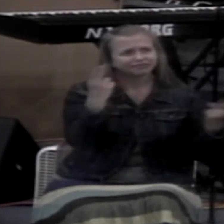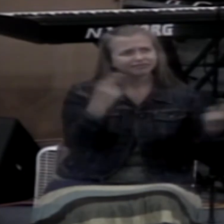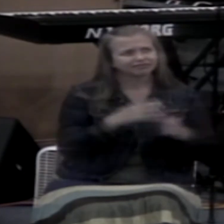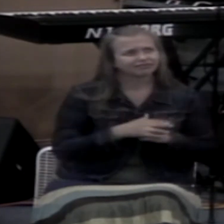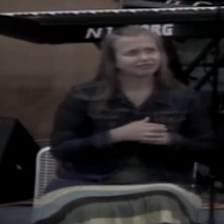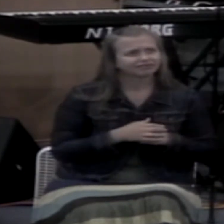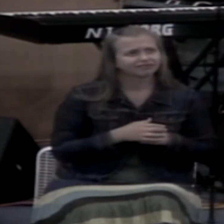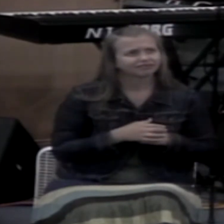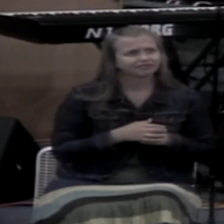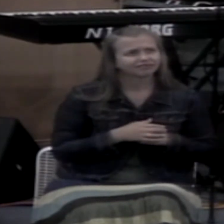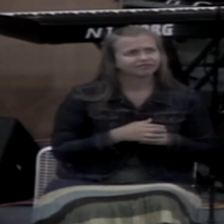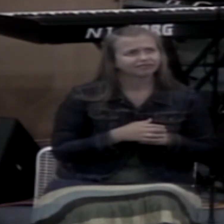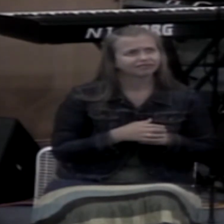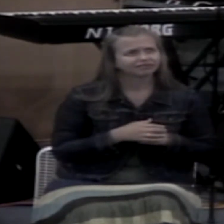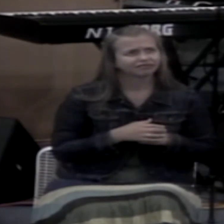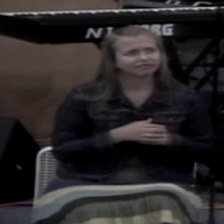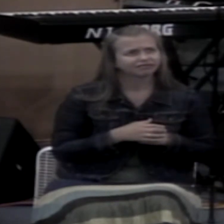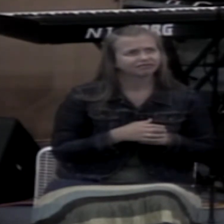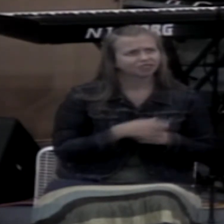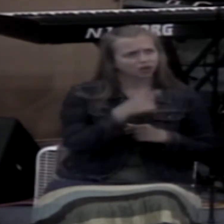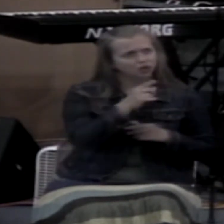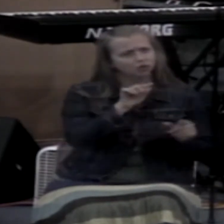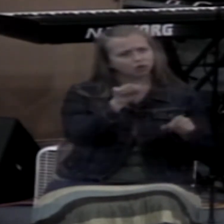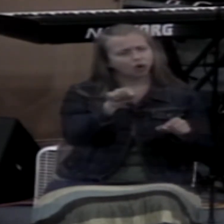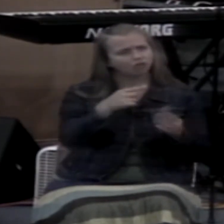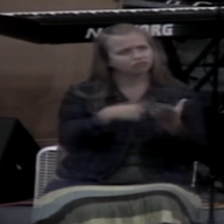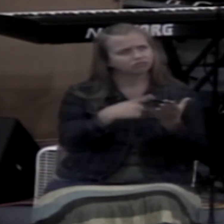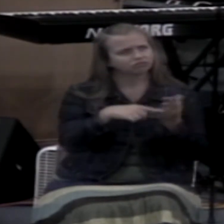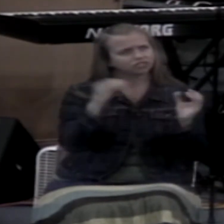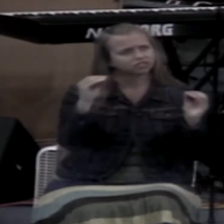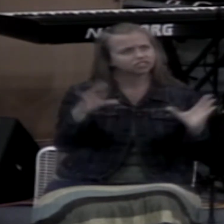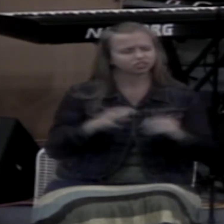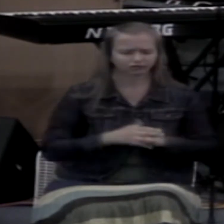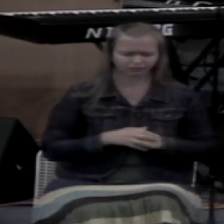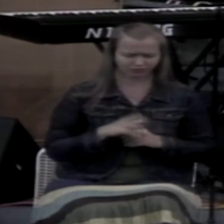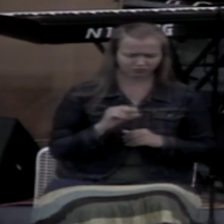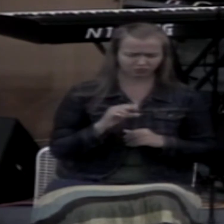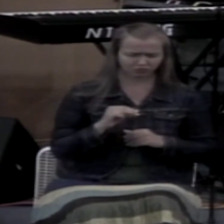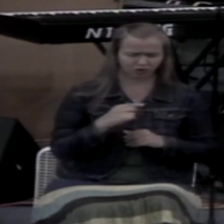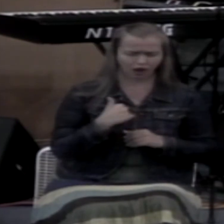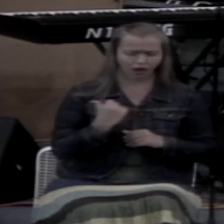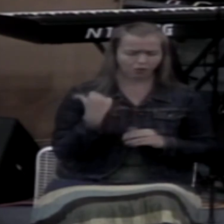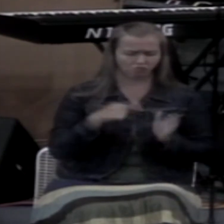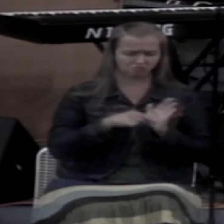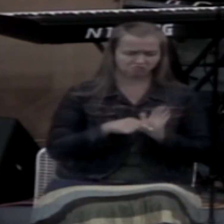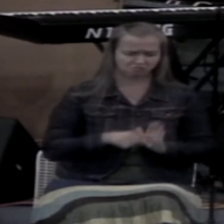teacher. She might be right, and she might be wrong.